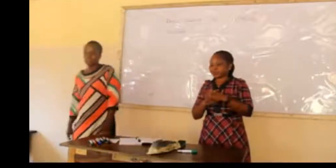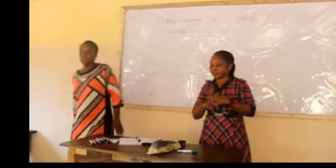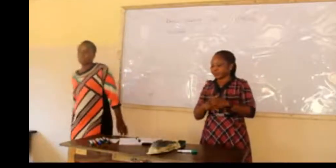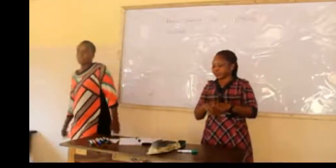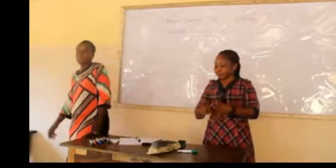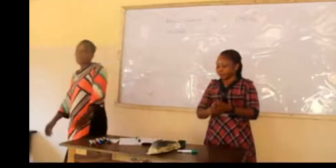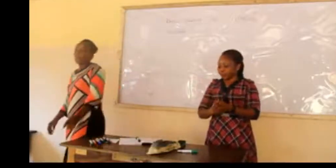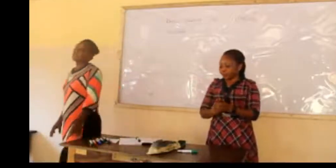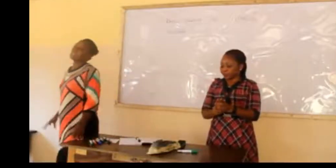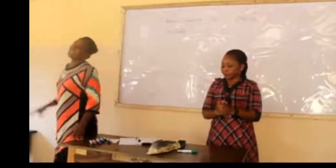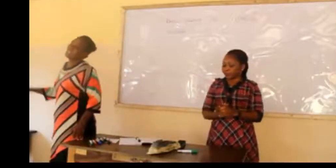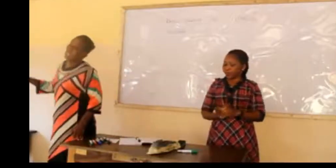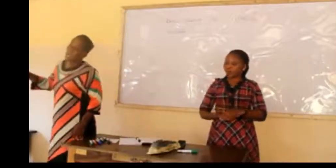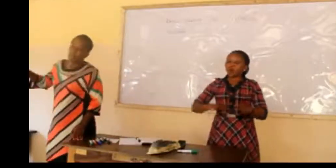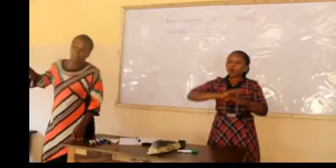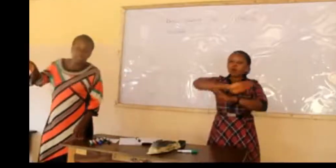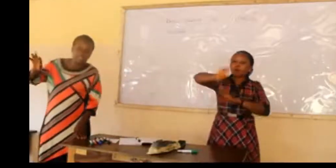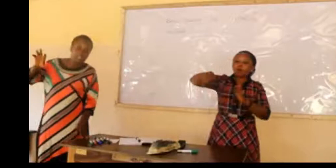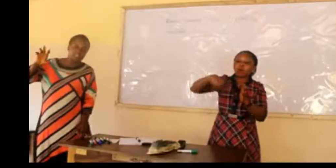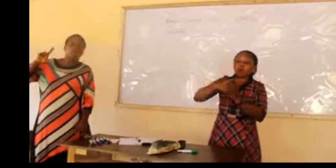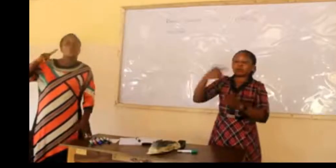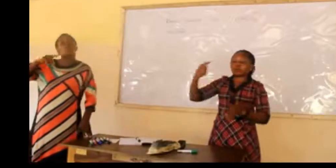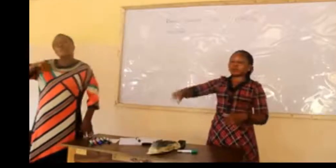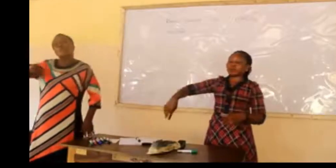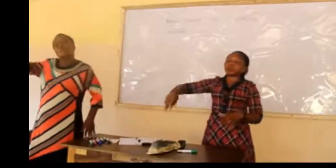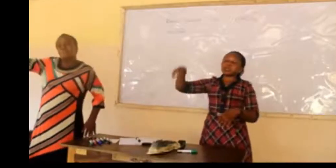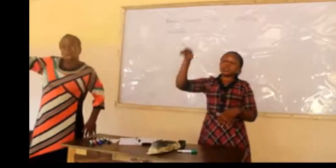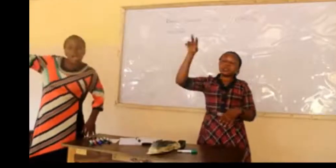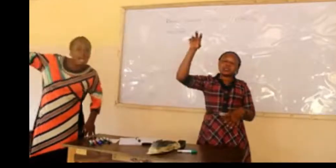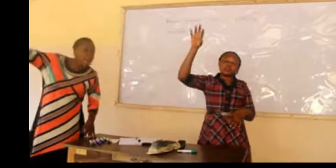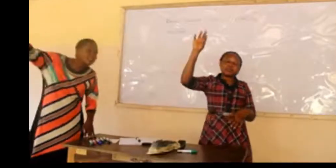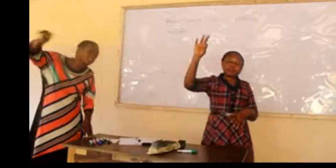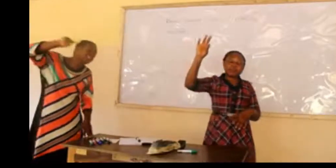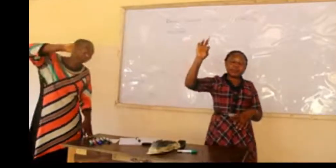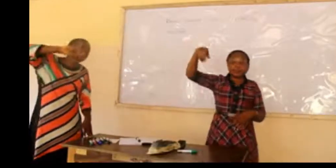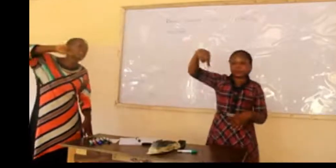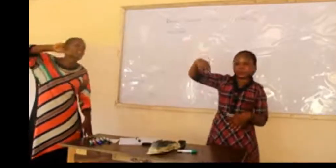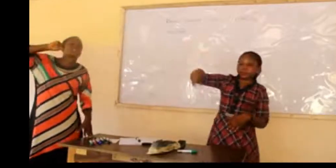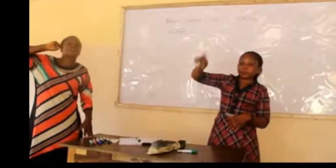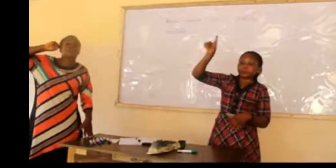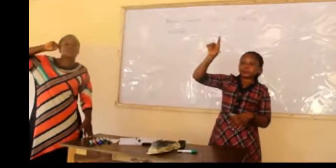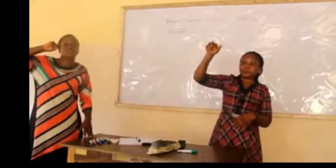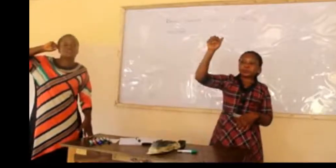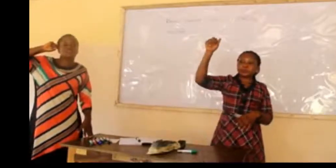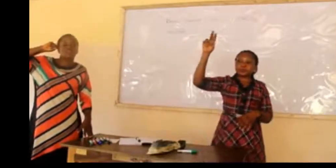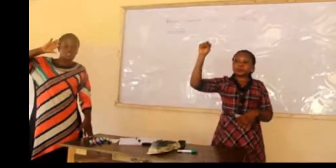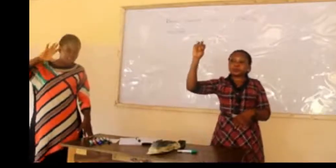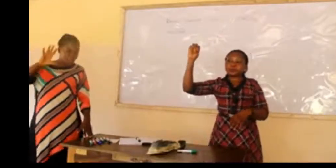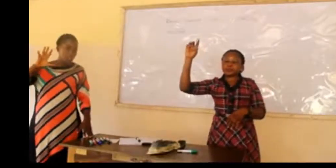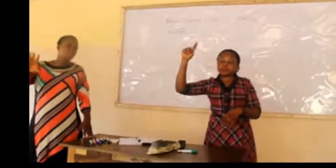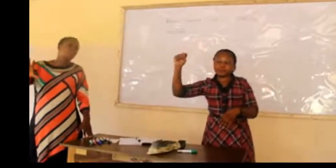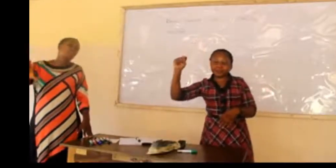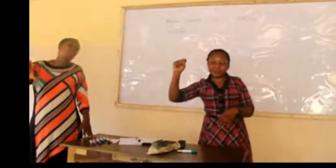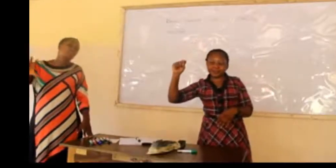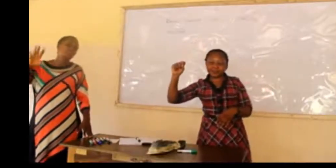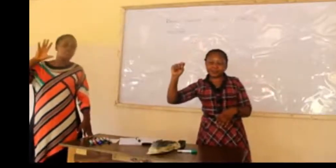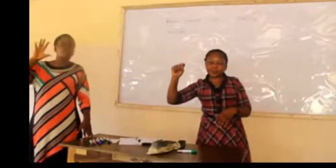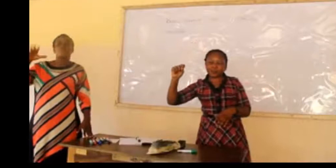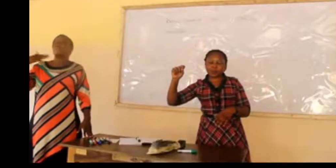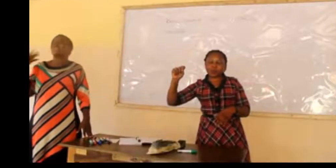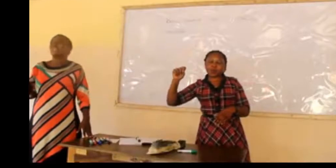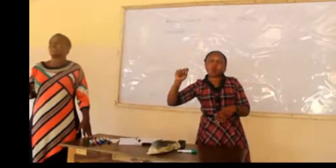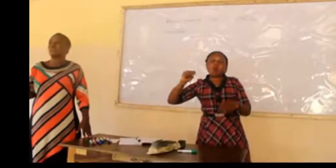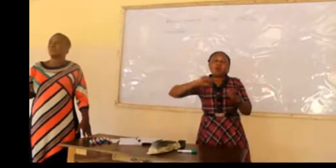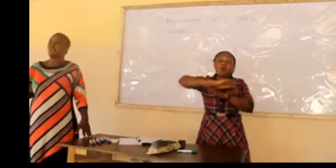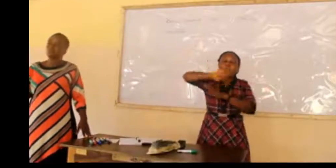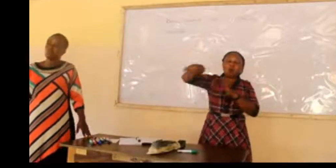Pluto. All these are the 9 planets, all of them moving around the great sun. The sun is not moving, but some